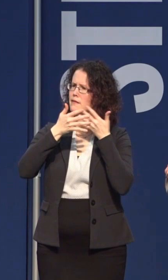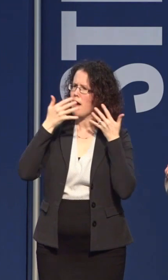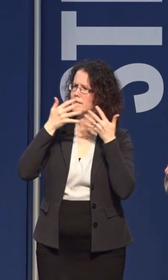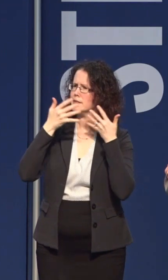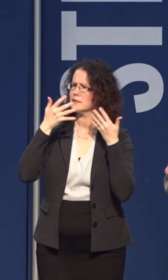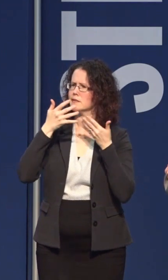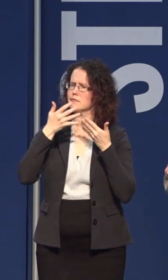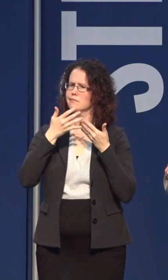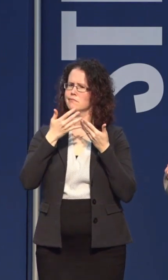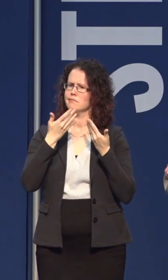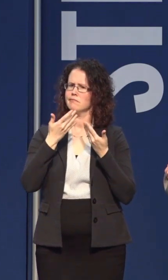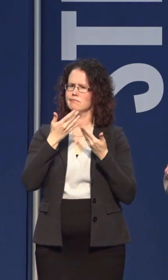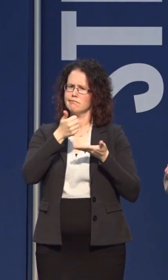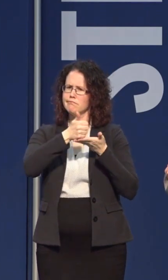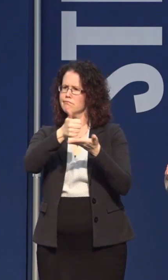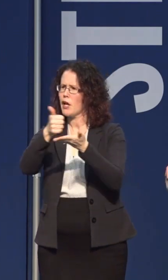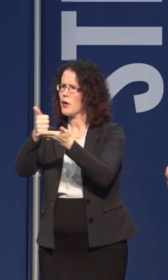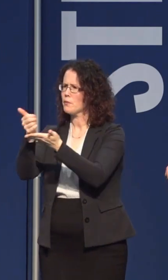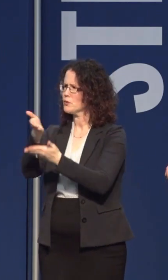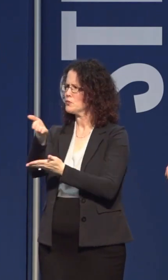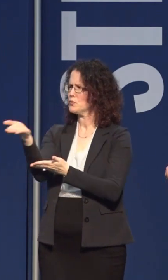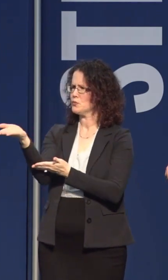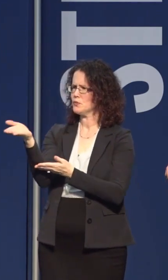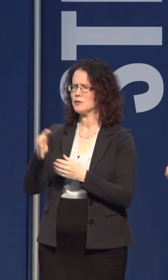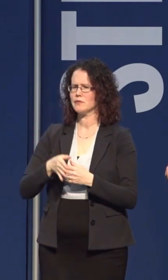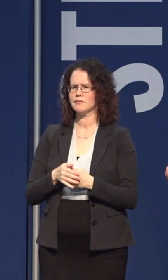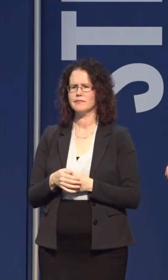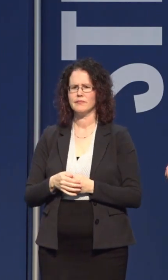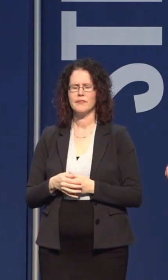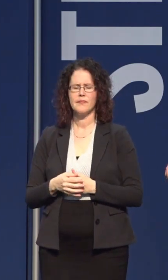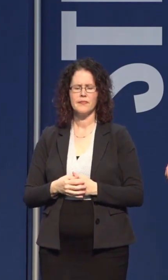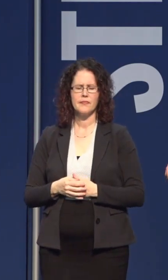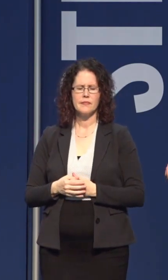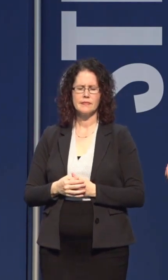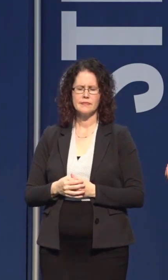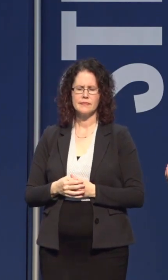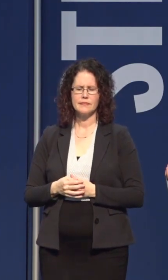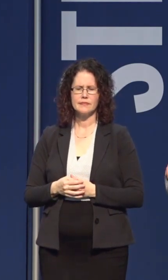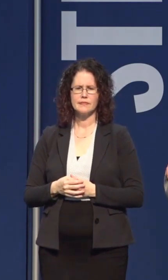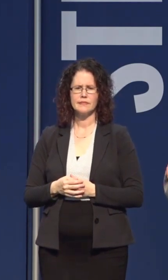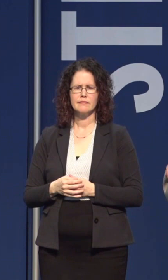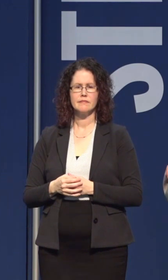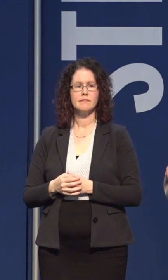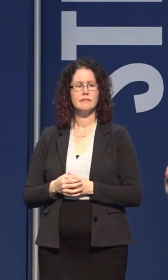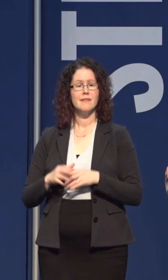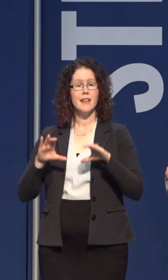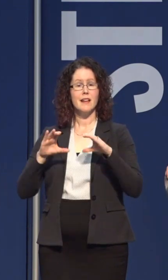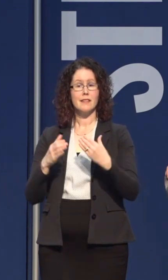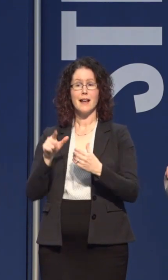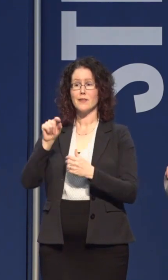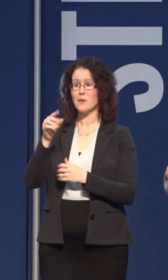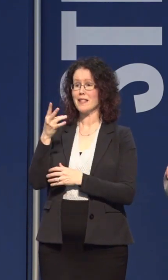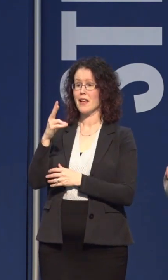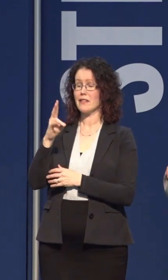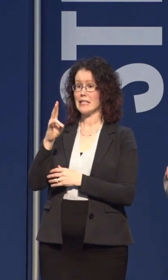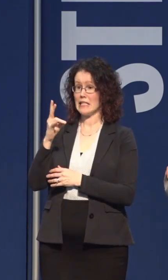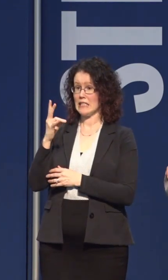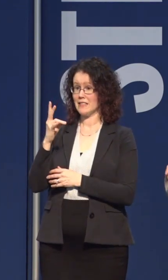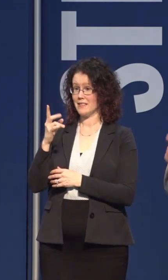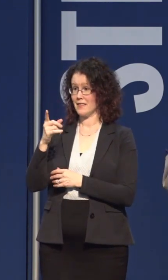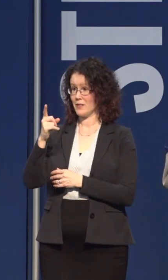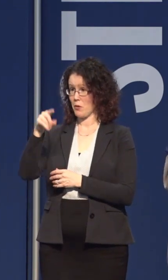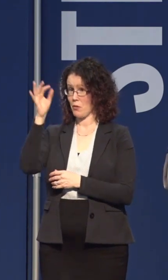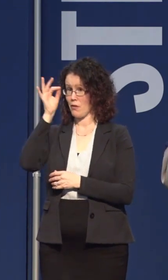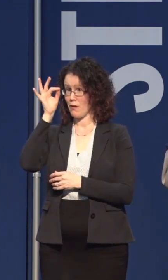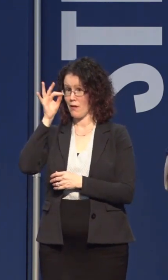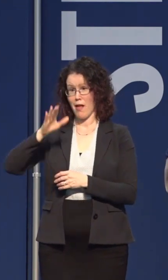studies. So I have one last assignment for the graduating class of 2017. Unbeknownst to you, you're not officially completed your program because